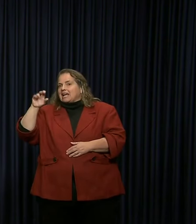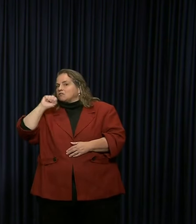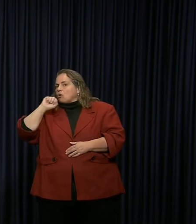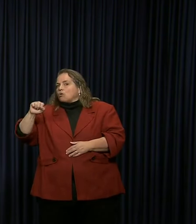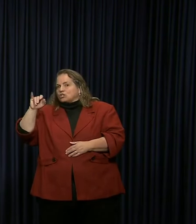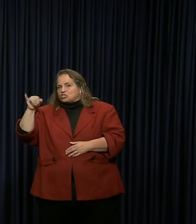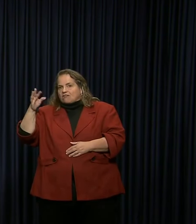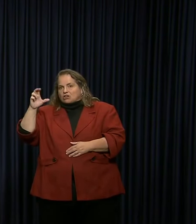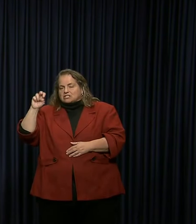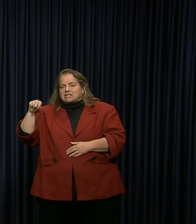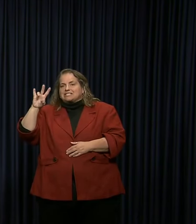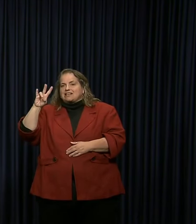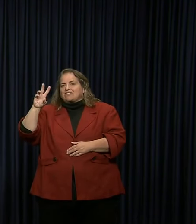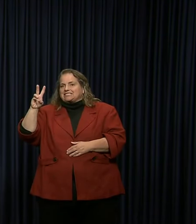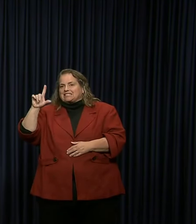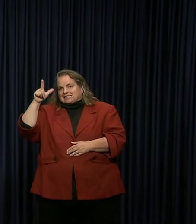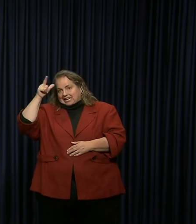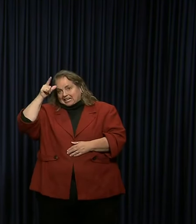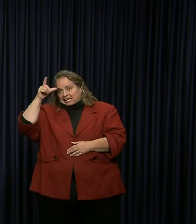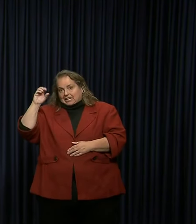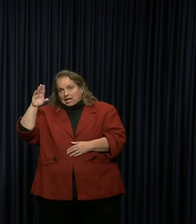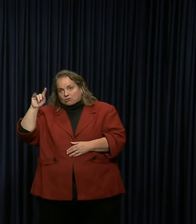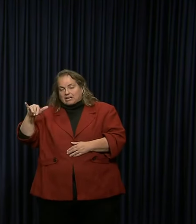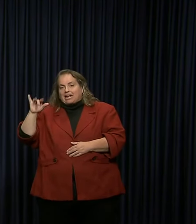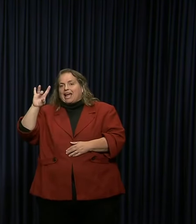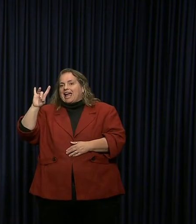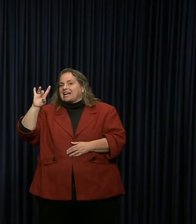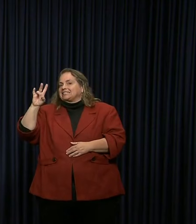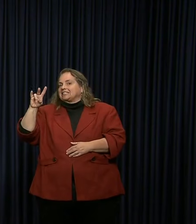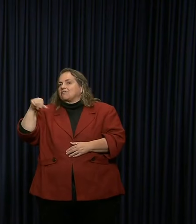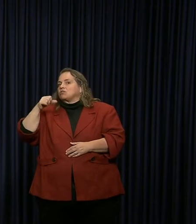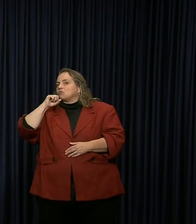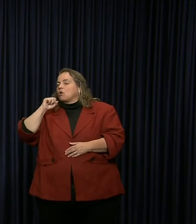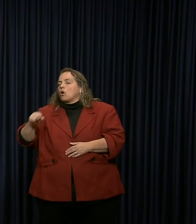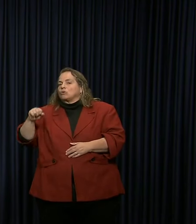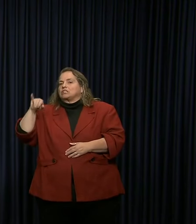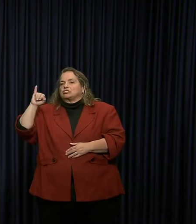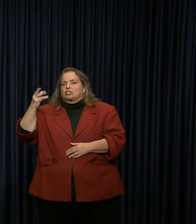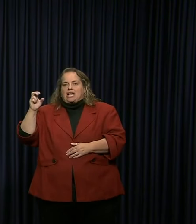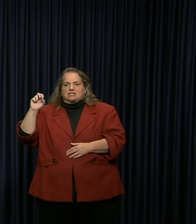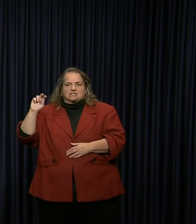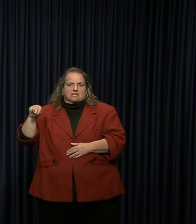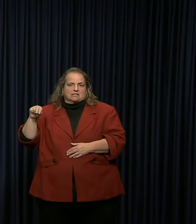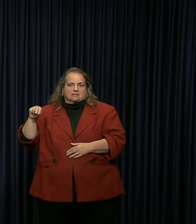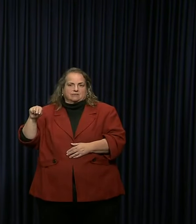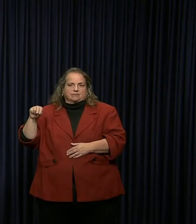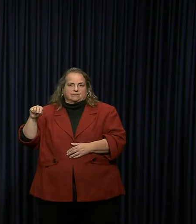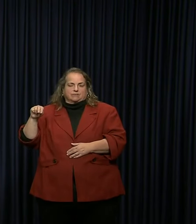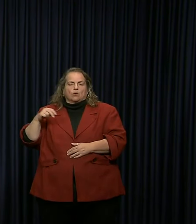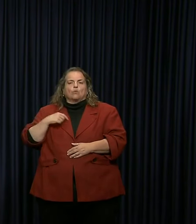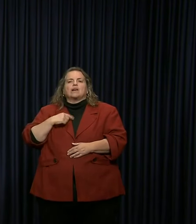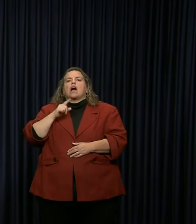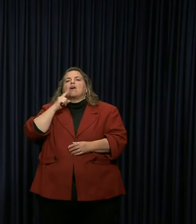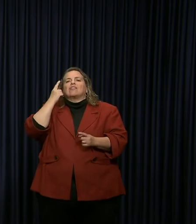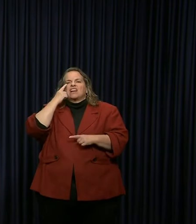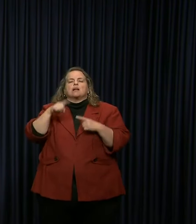76-year-old female in Lincoln County, and an 87-year-old female in Jackson. We are thinking about all